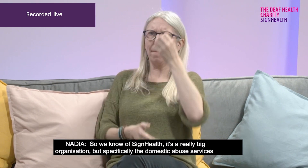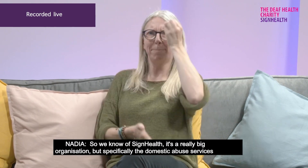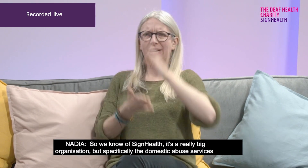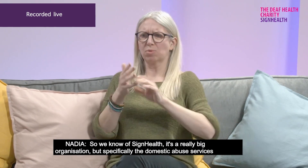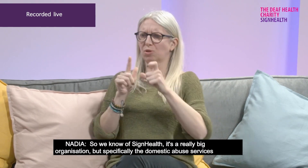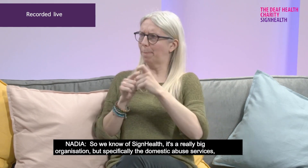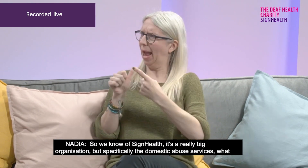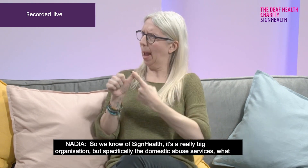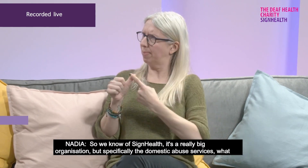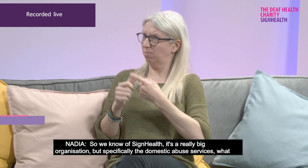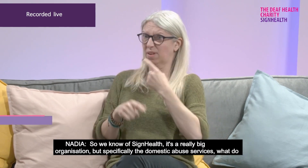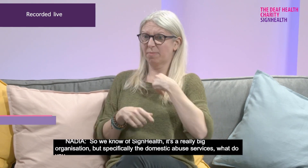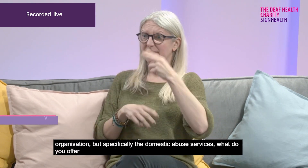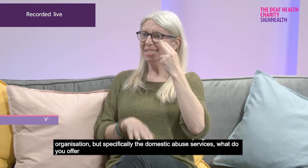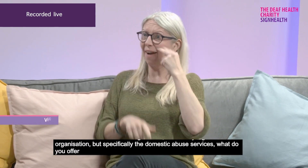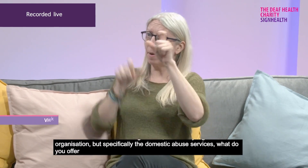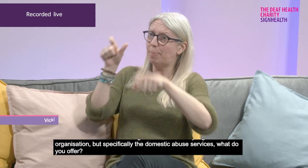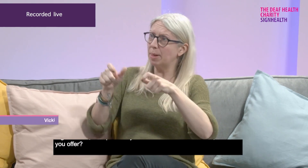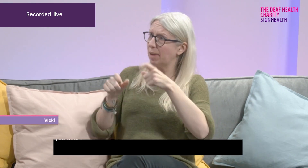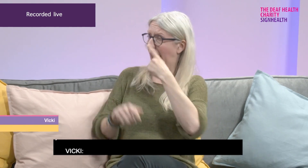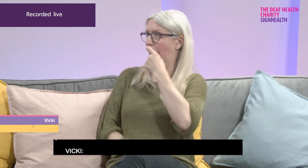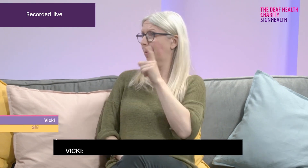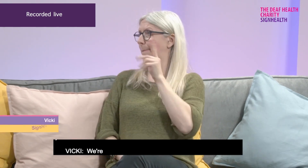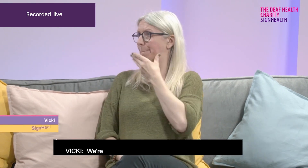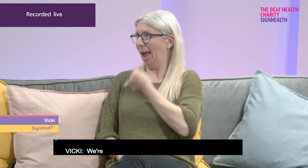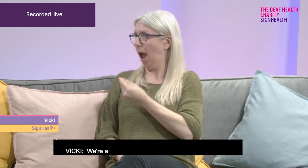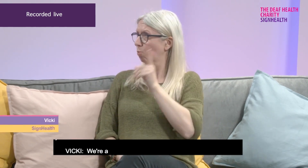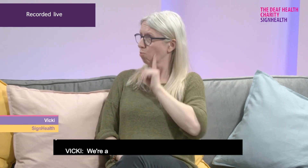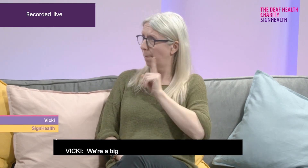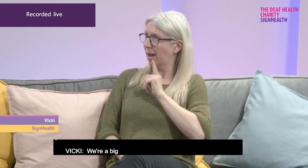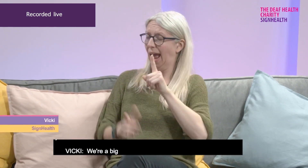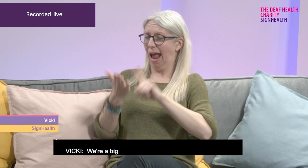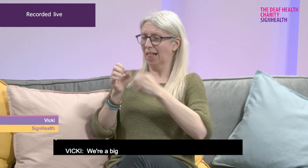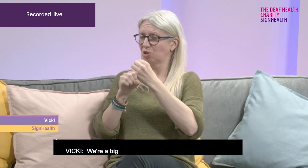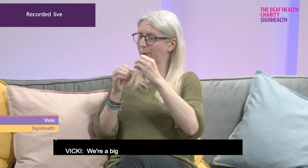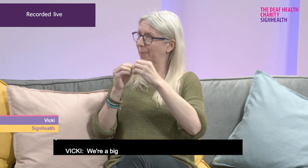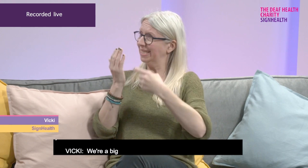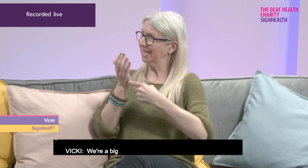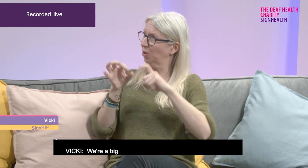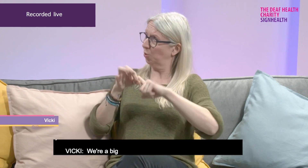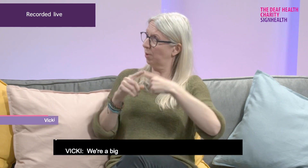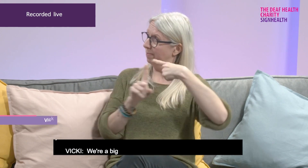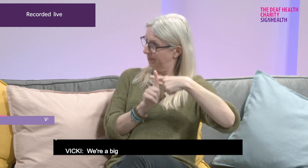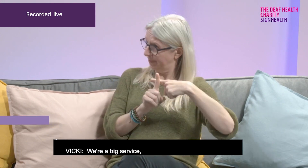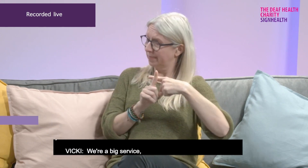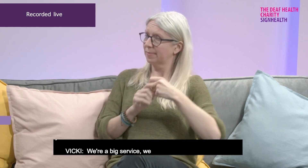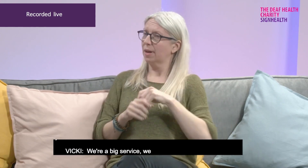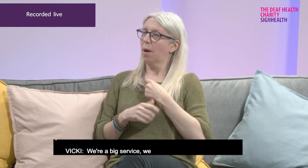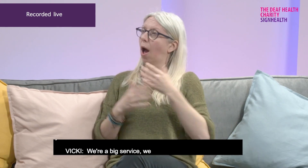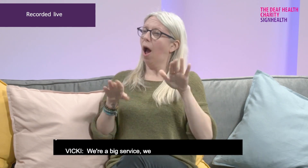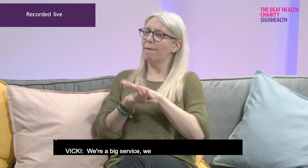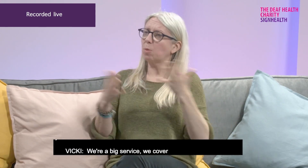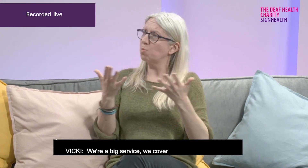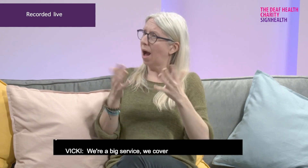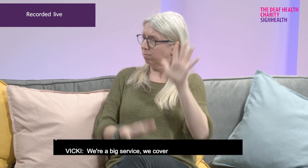offer? Well, we're a big service. We cover a wide range